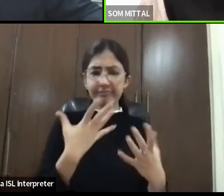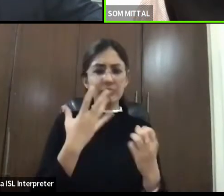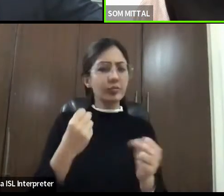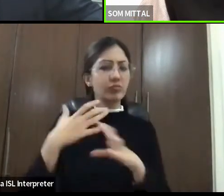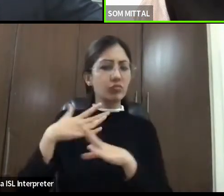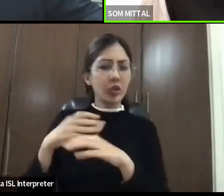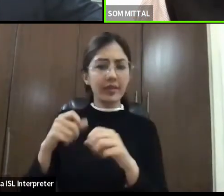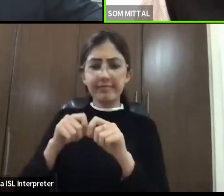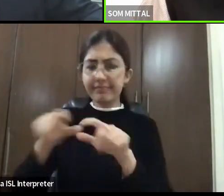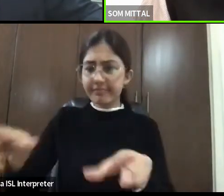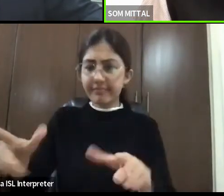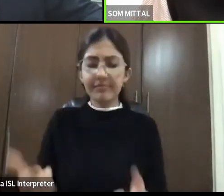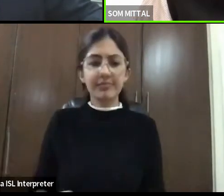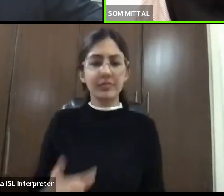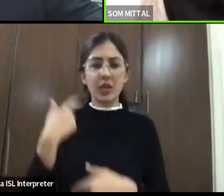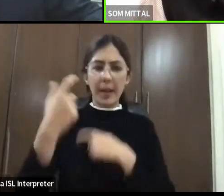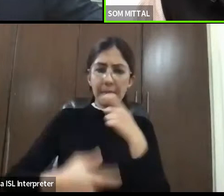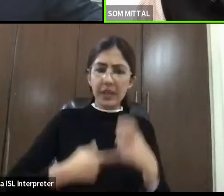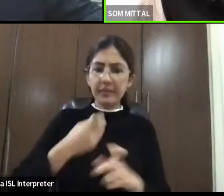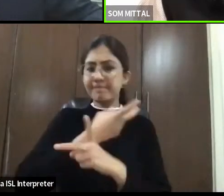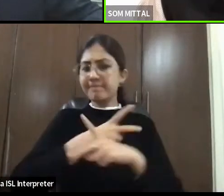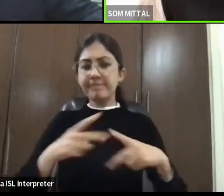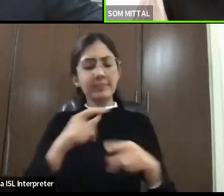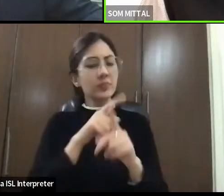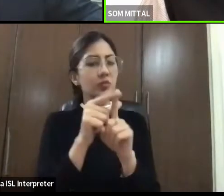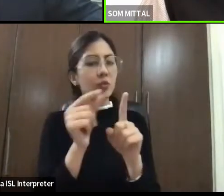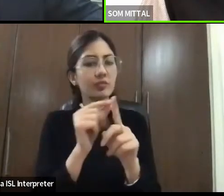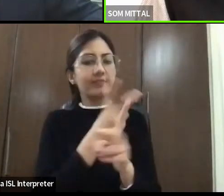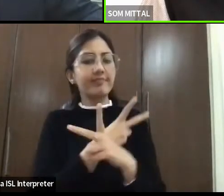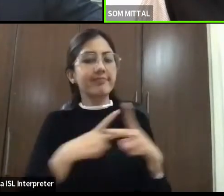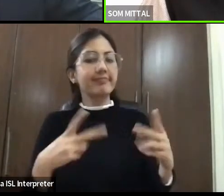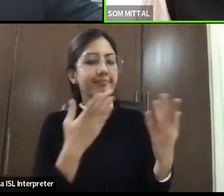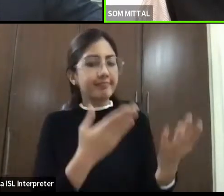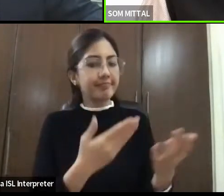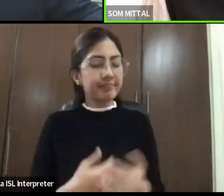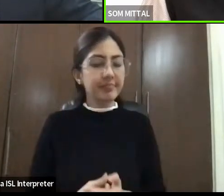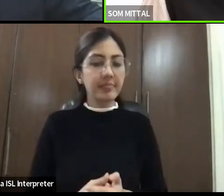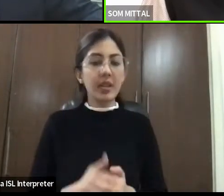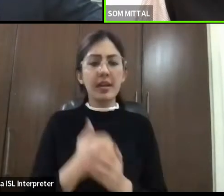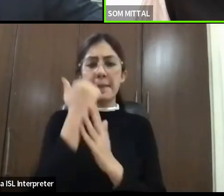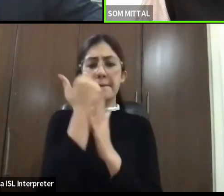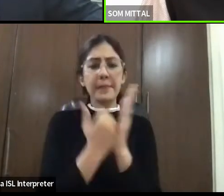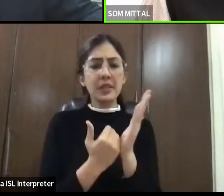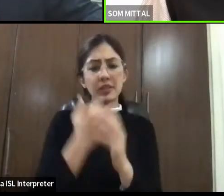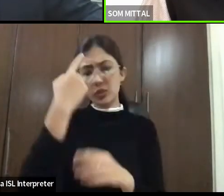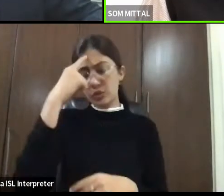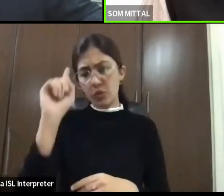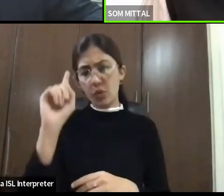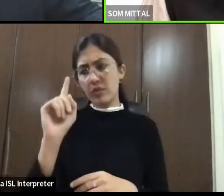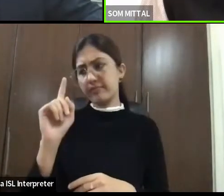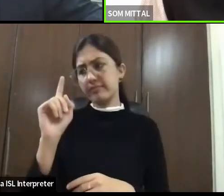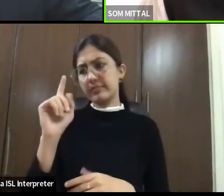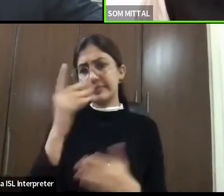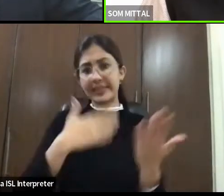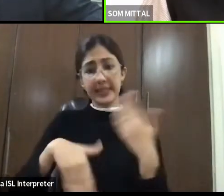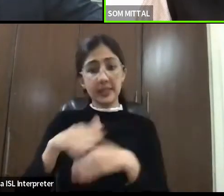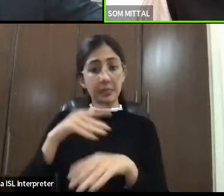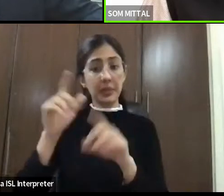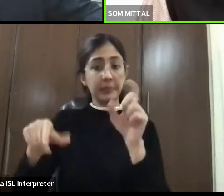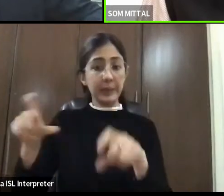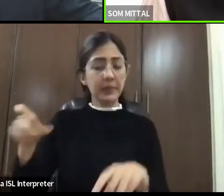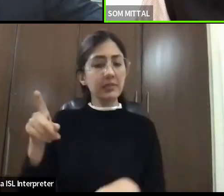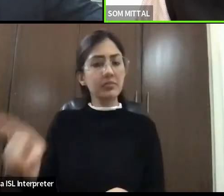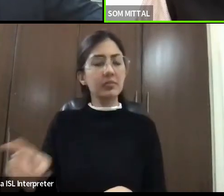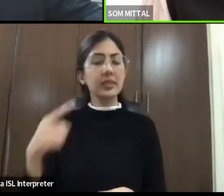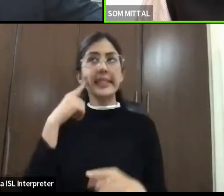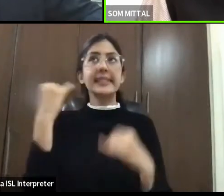other corporates as well as to what you are doing. What is the message for people with disability when they seek employment?